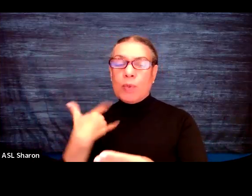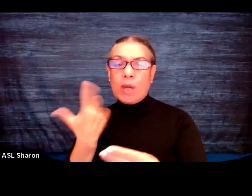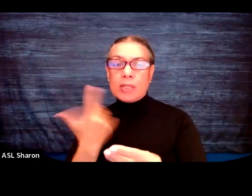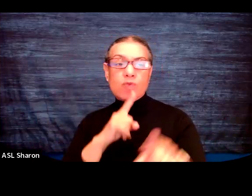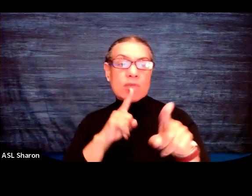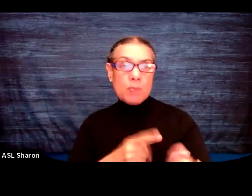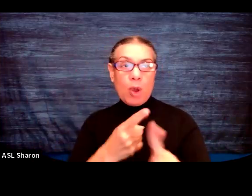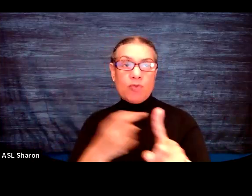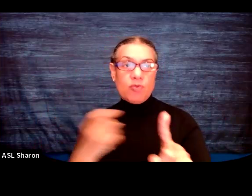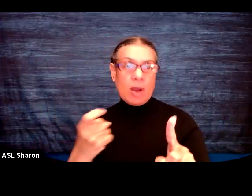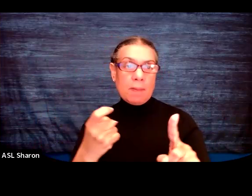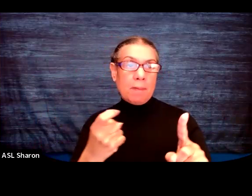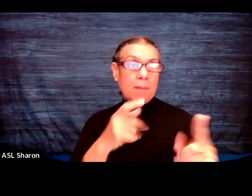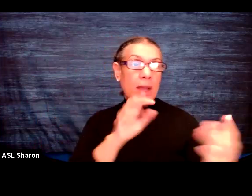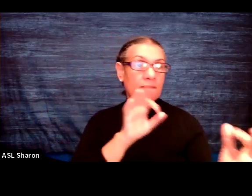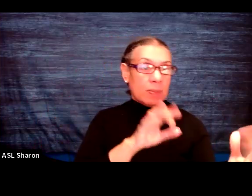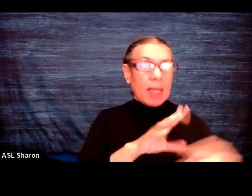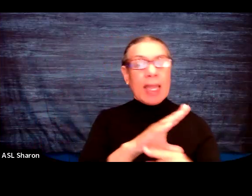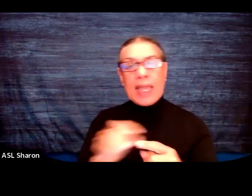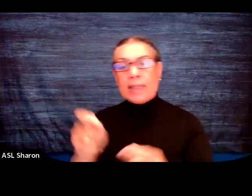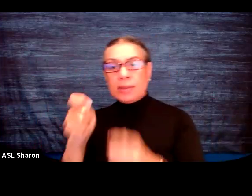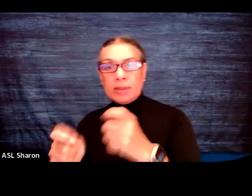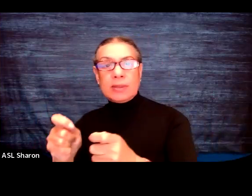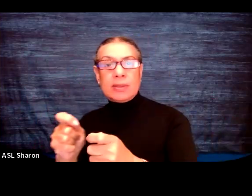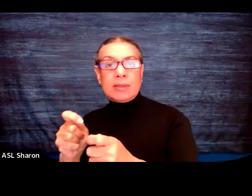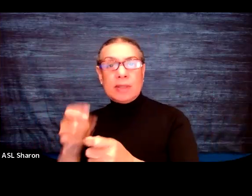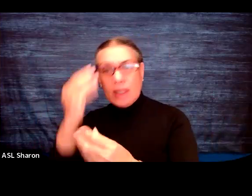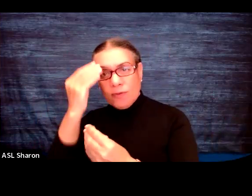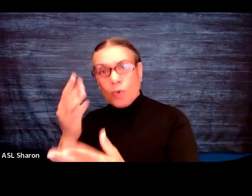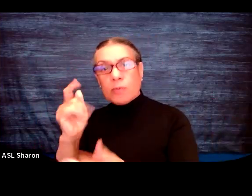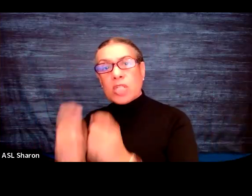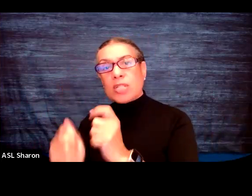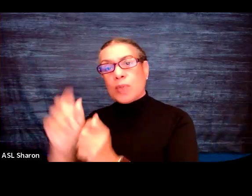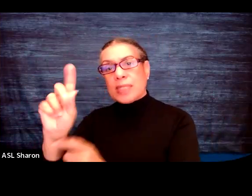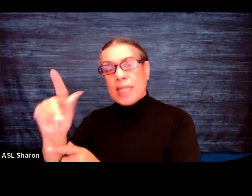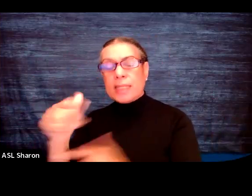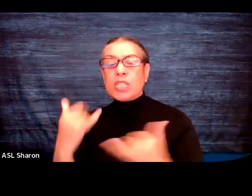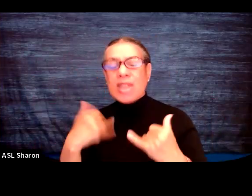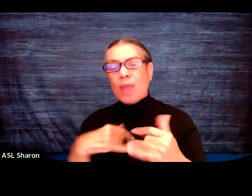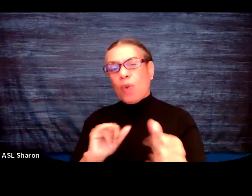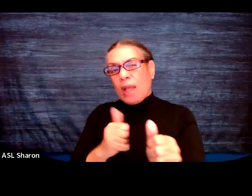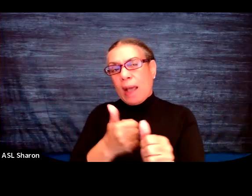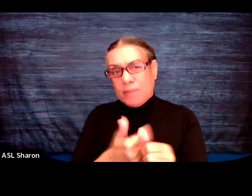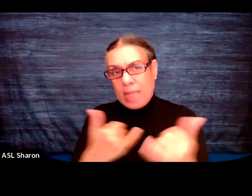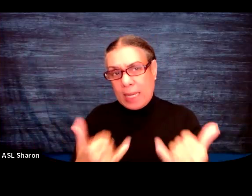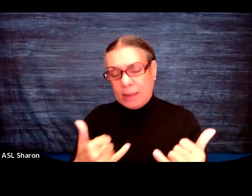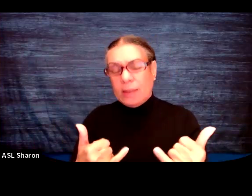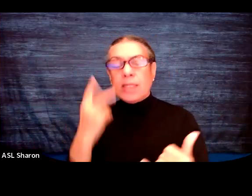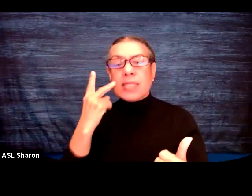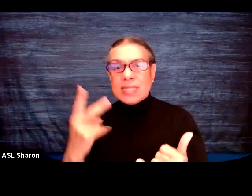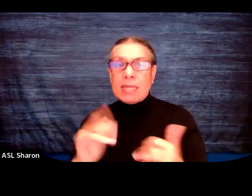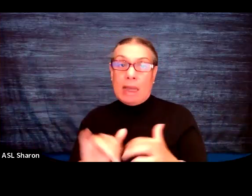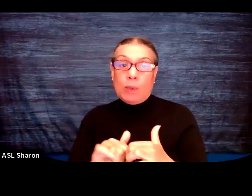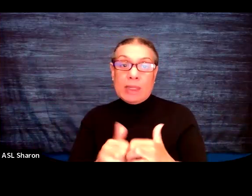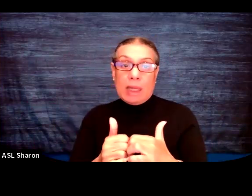to feedback while making data-informed adjustments. Tonight, we're proposing a slight update to the policy that will help us achieve that